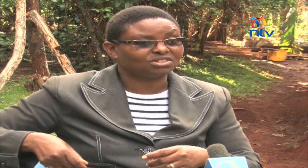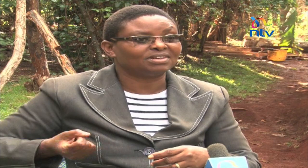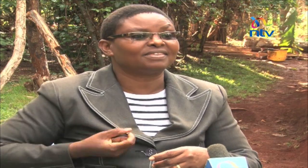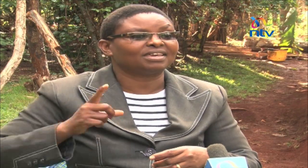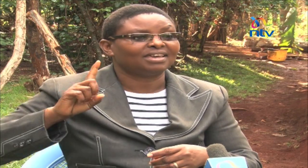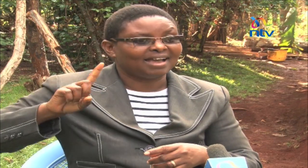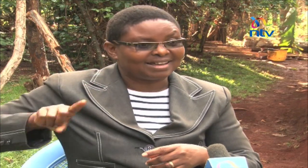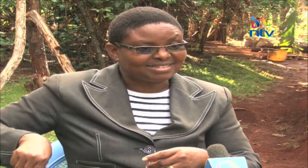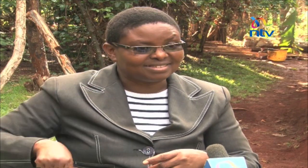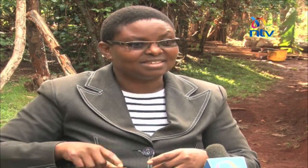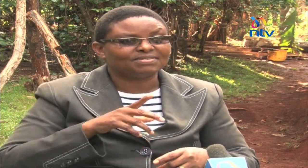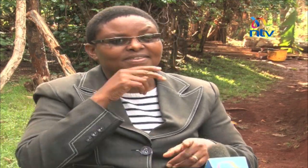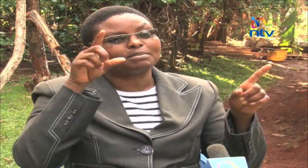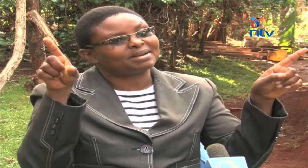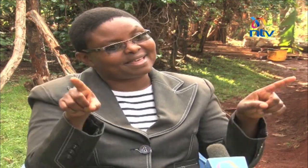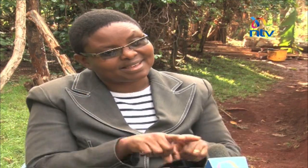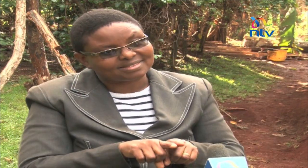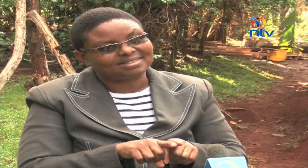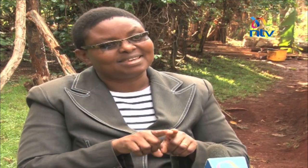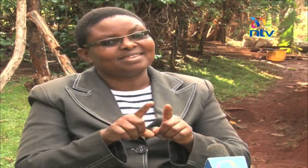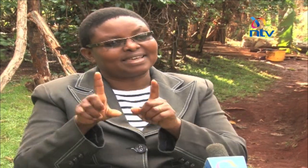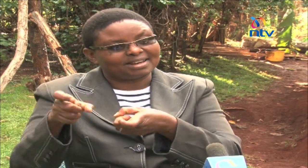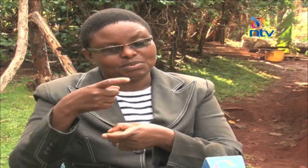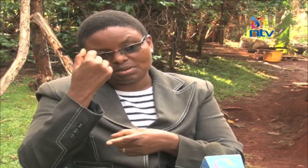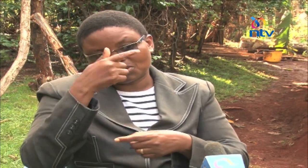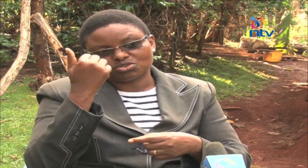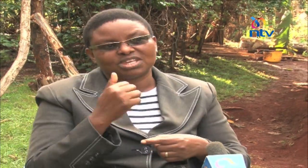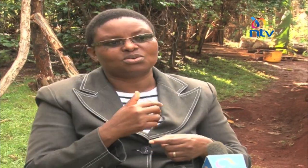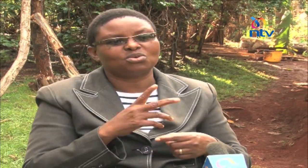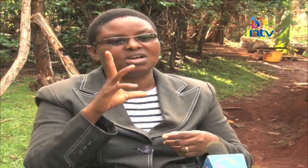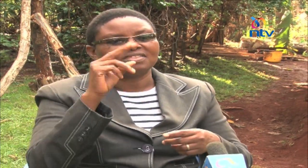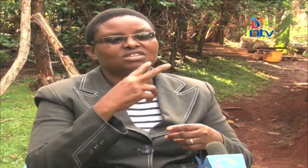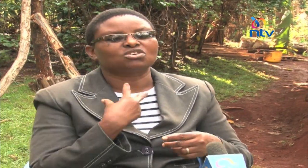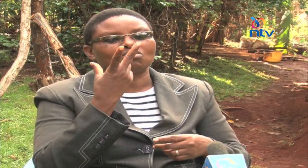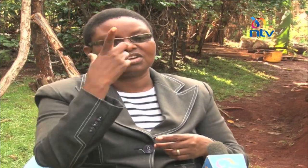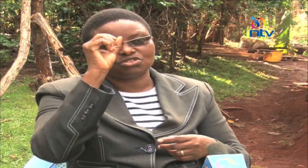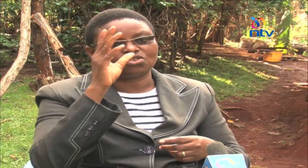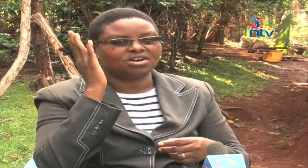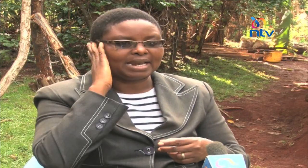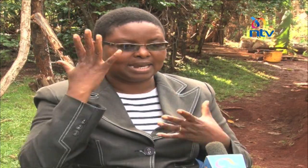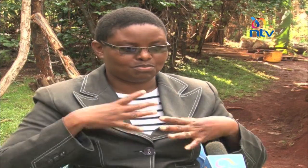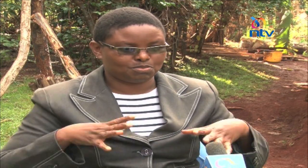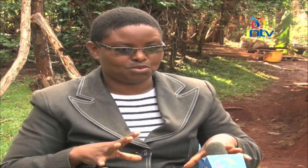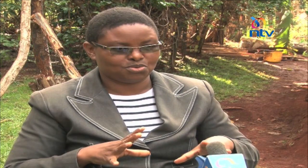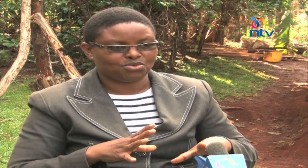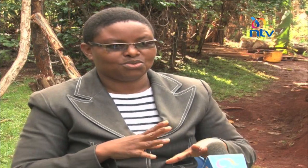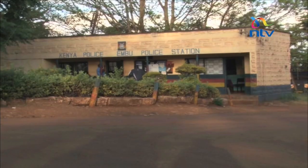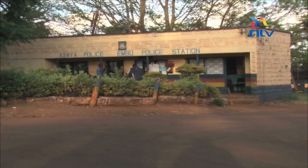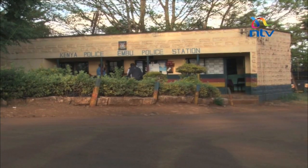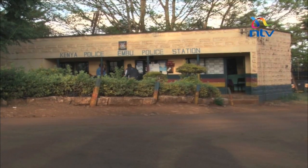even the aunties, even the brothers. They rape them because they know there is no voice for deaf people. Find out about your work